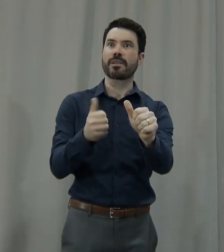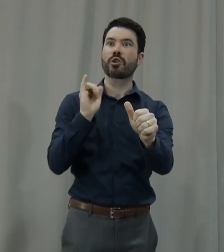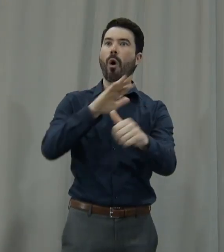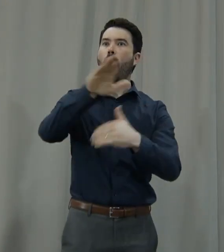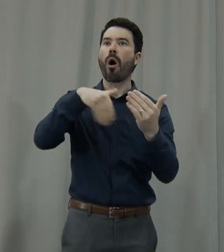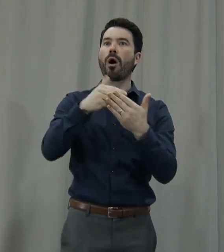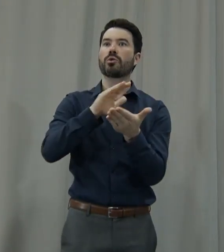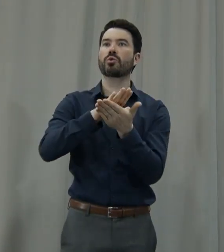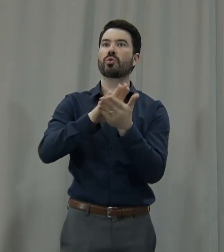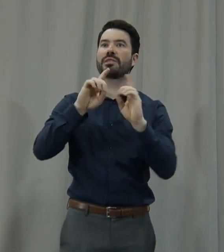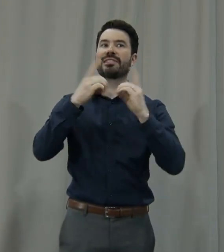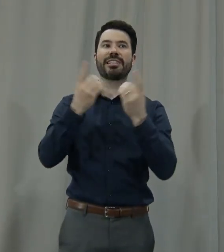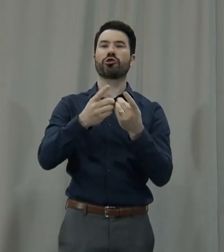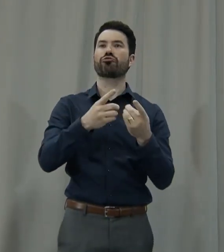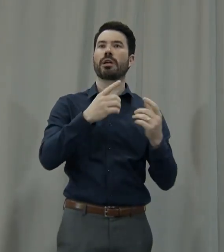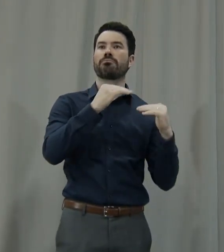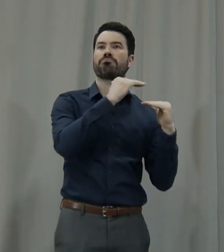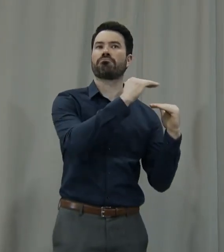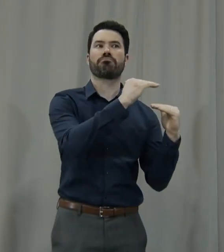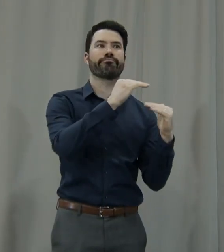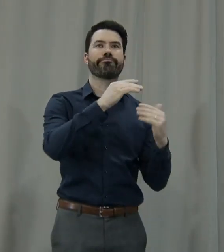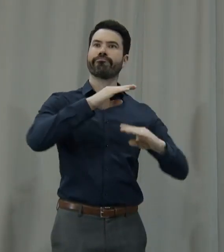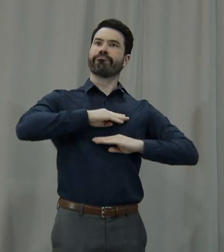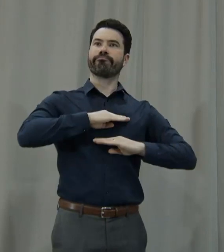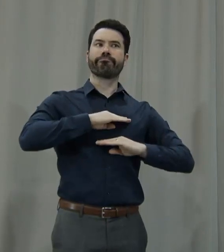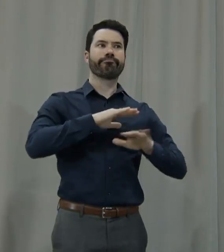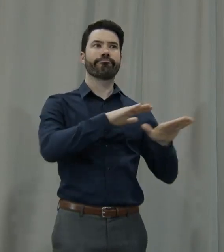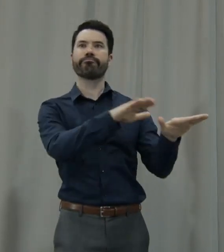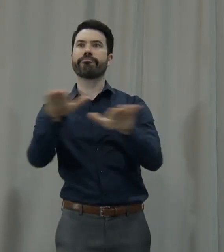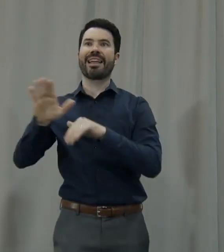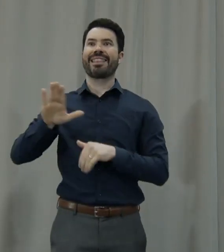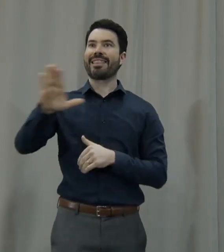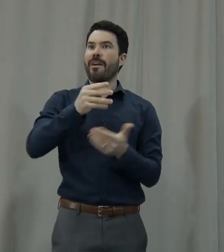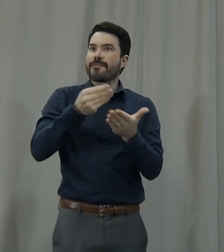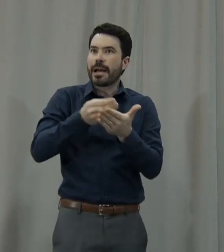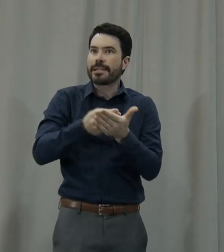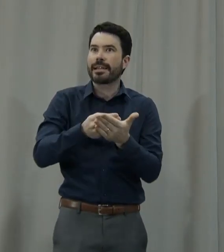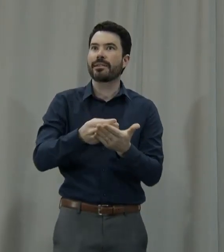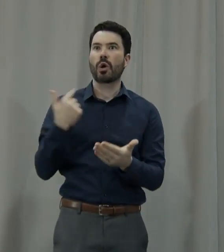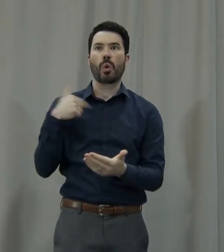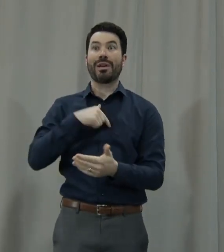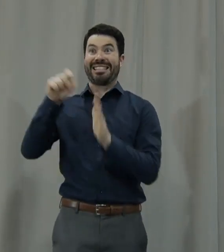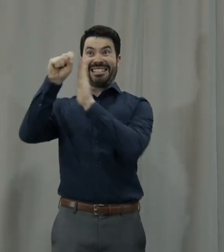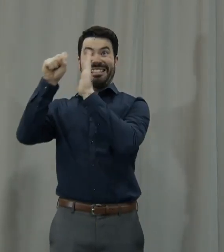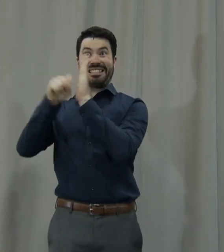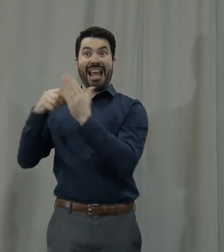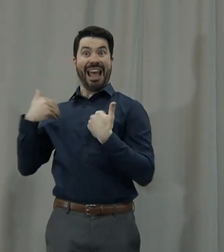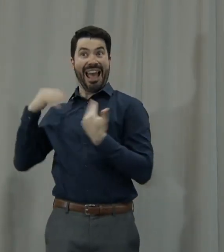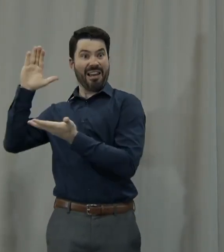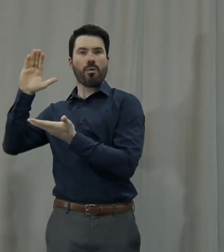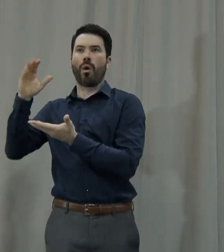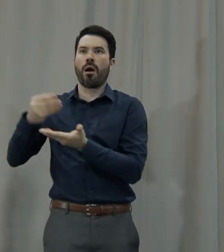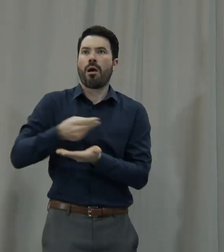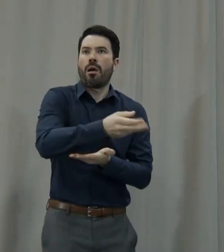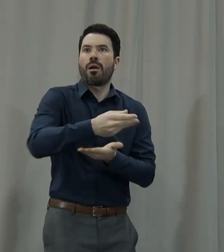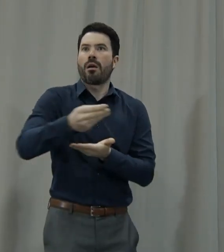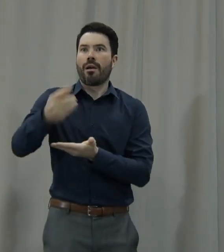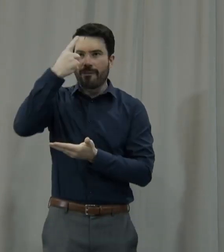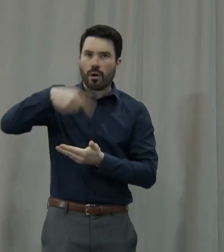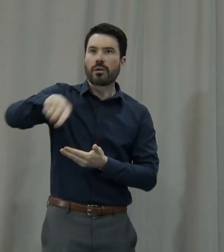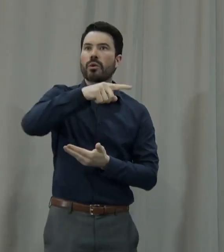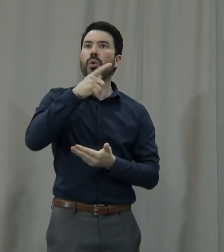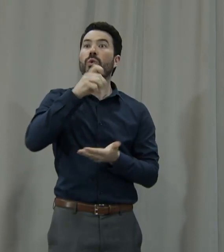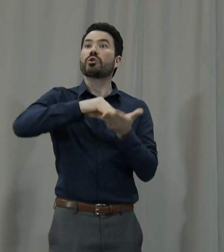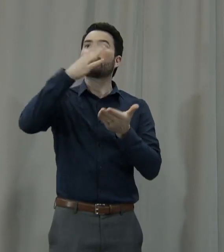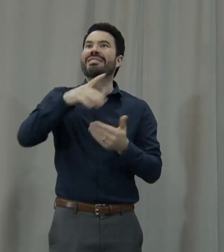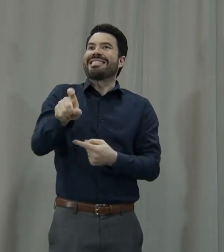baseline funding and consistently dedicated more state resources to students with the highest needs. We've